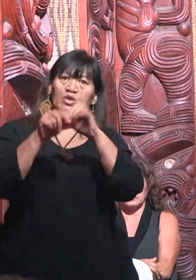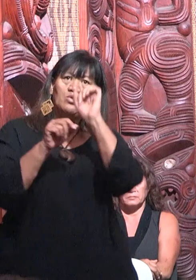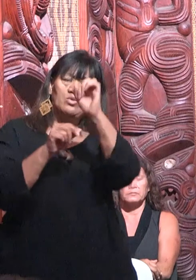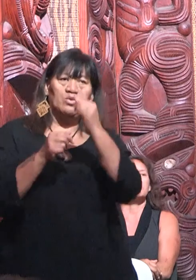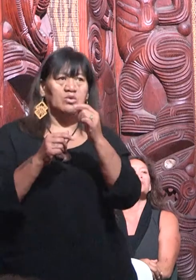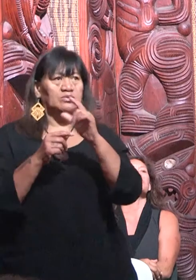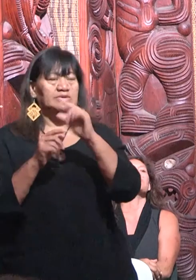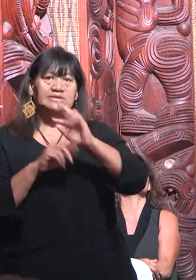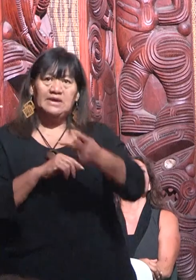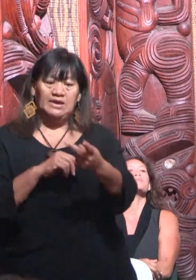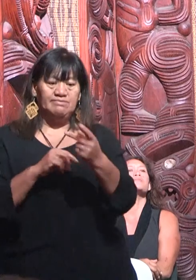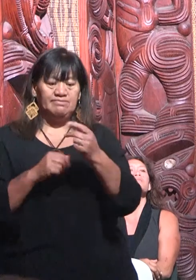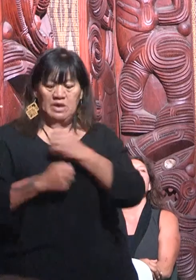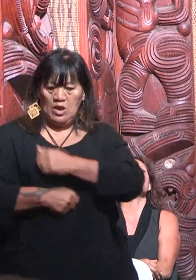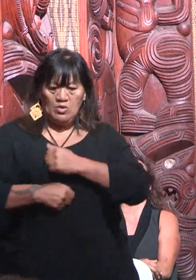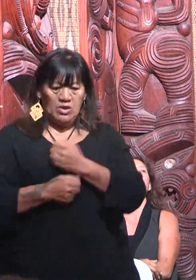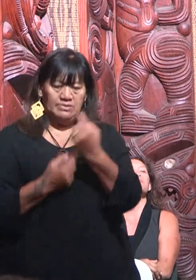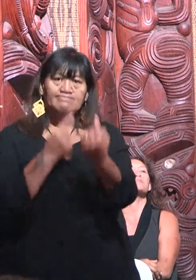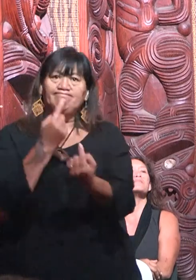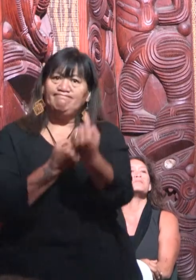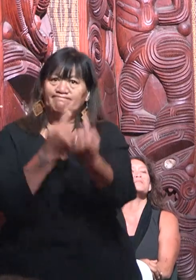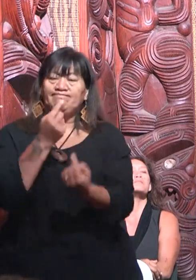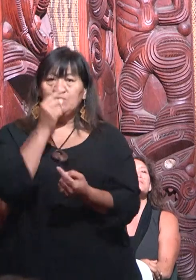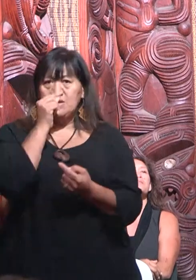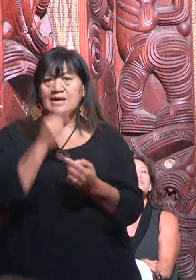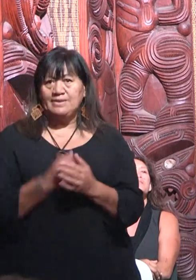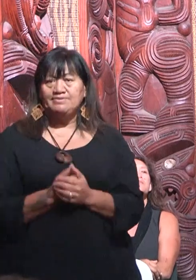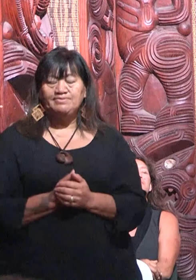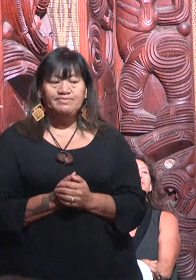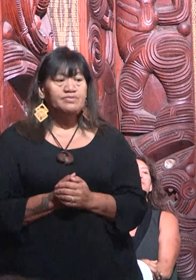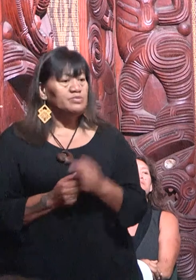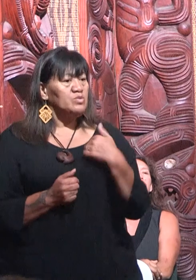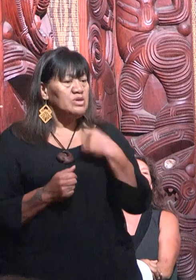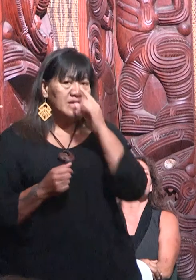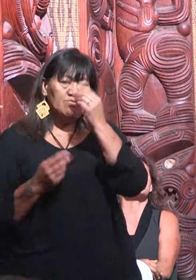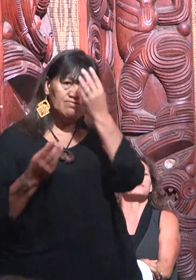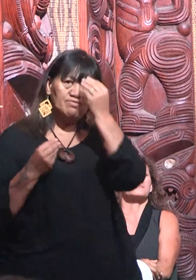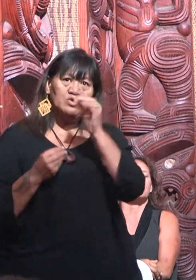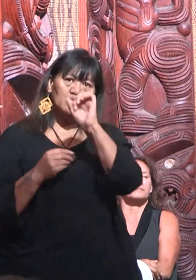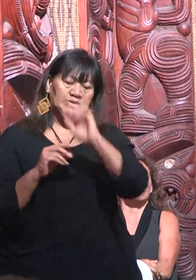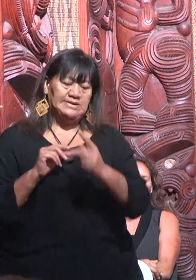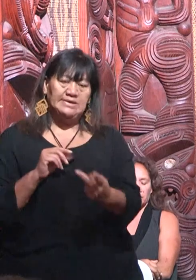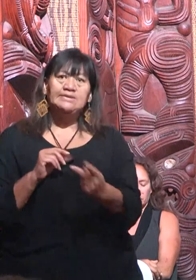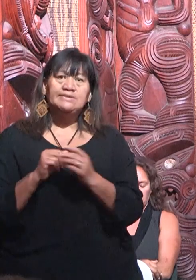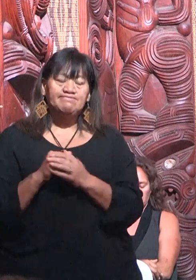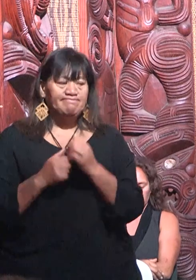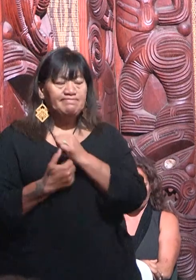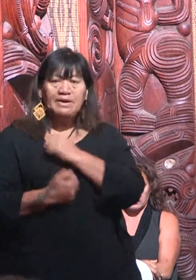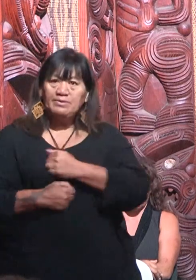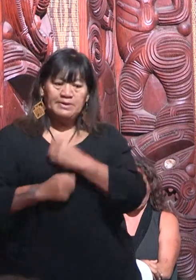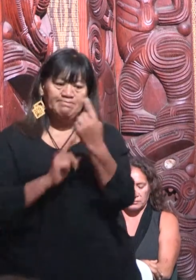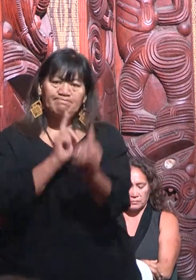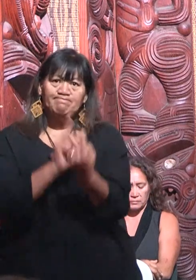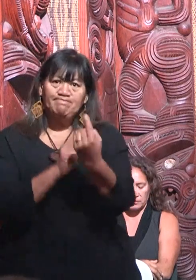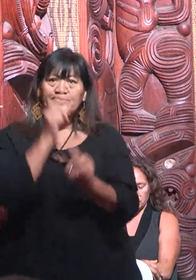aroha, te tahi ki te tahi, and to remember the instructions of your son to love one another.